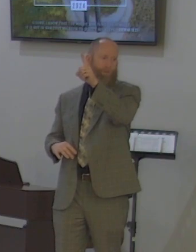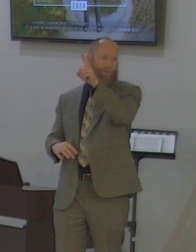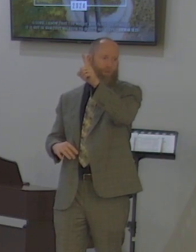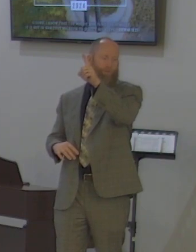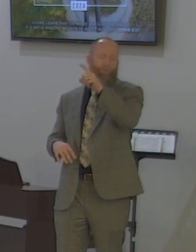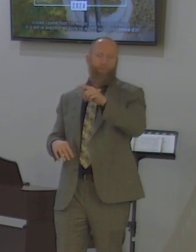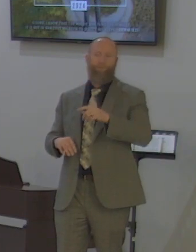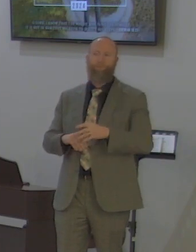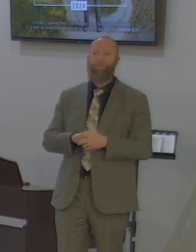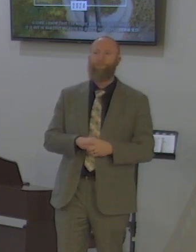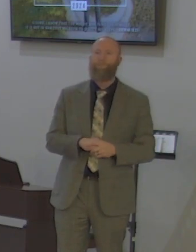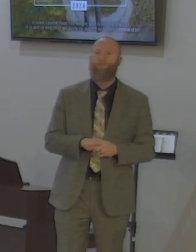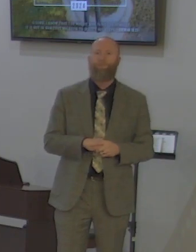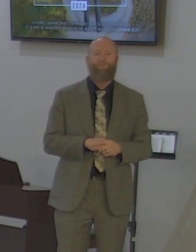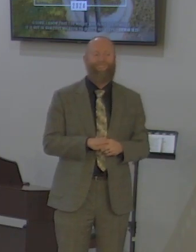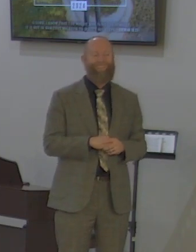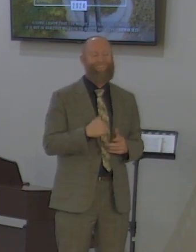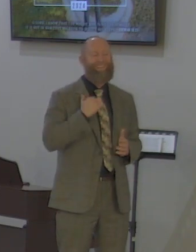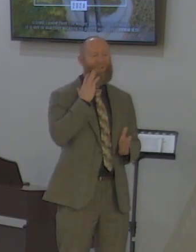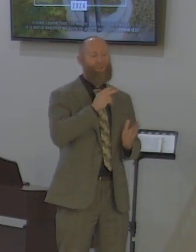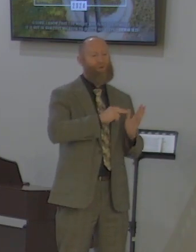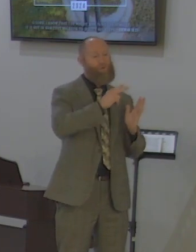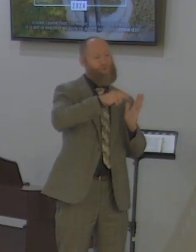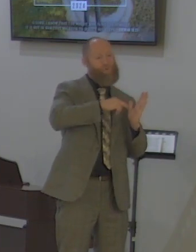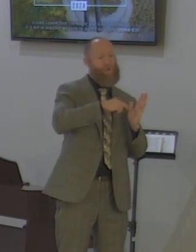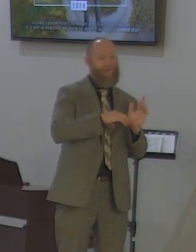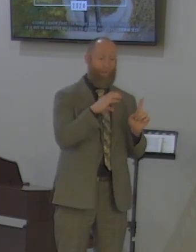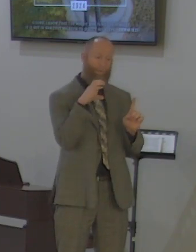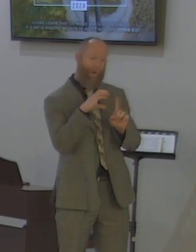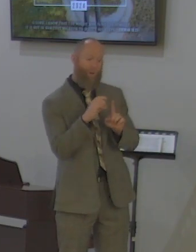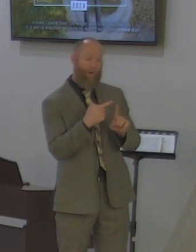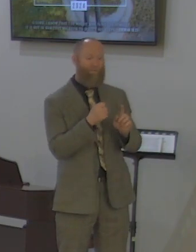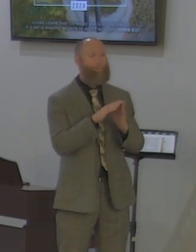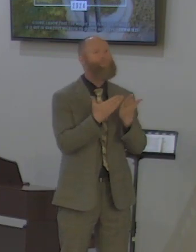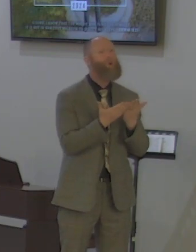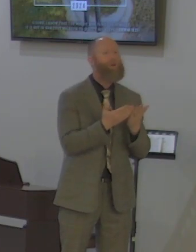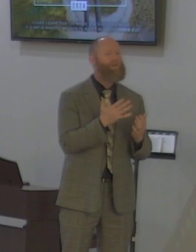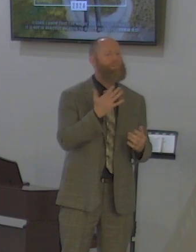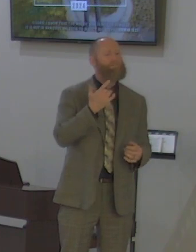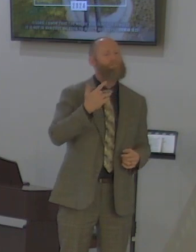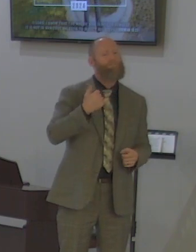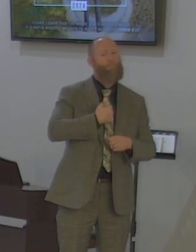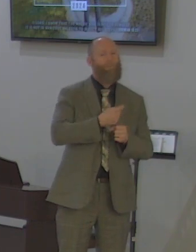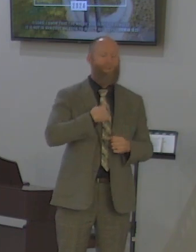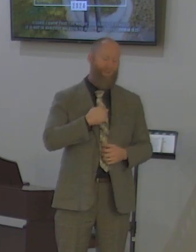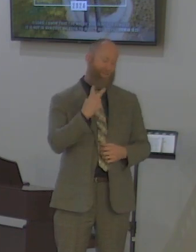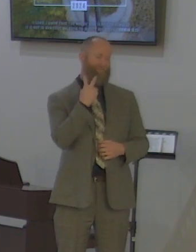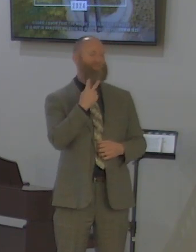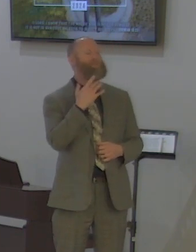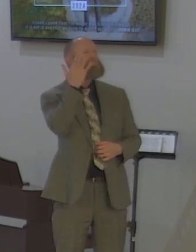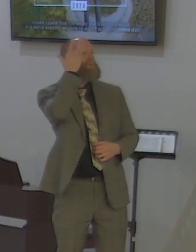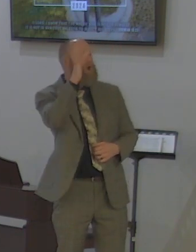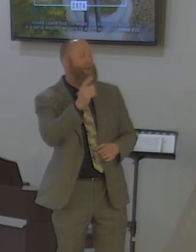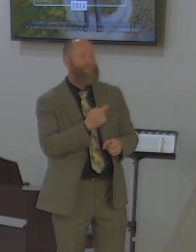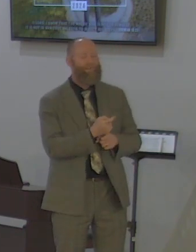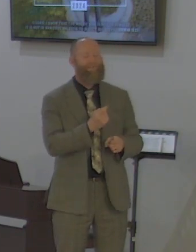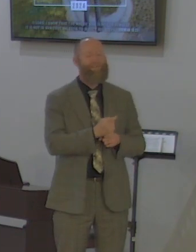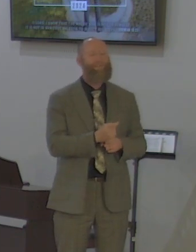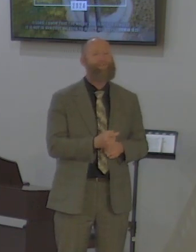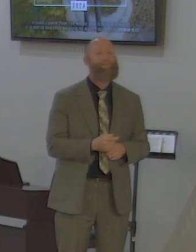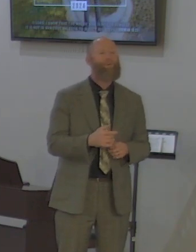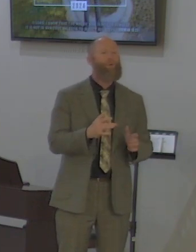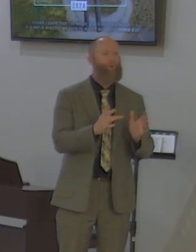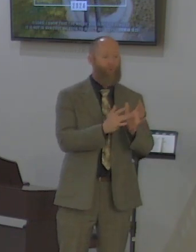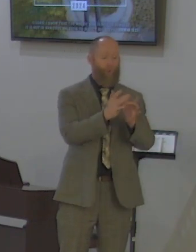way I'll be sounding really smart tonight. But it says this. Concerning this description, Christian contentment is that